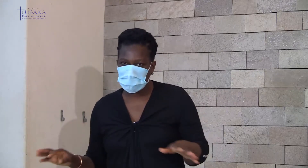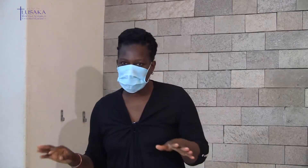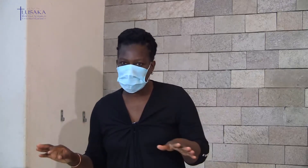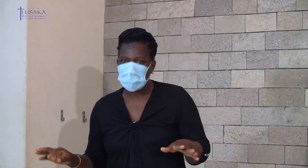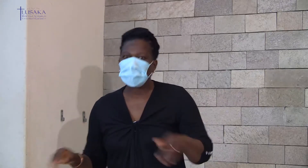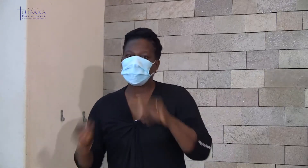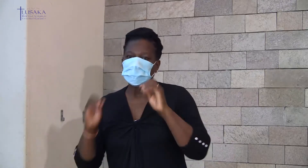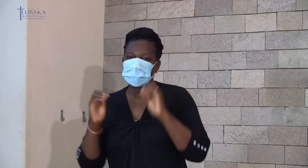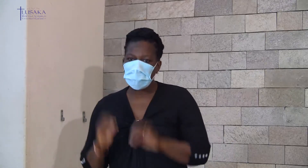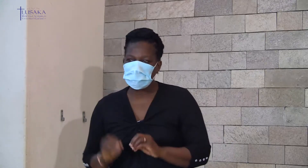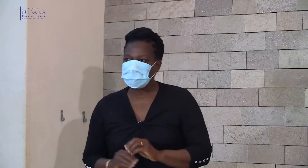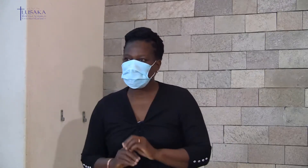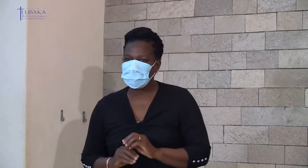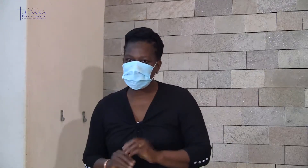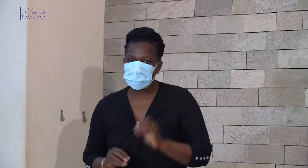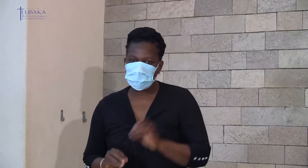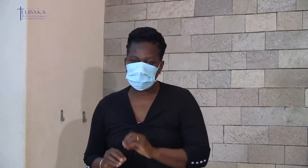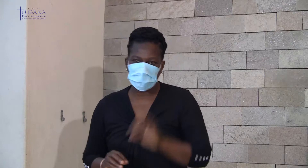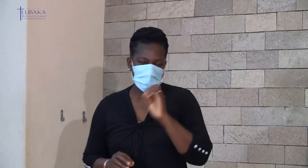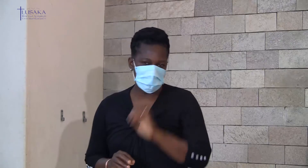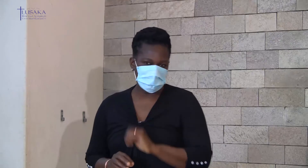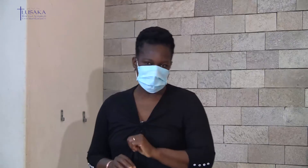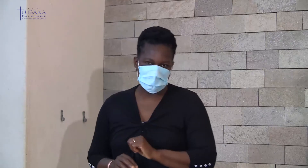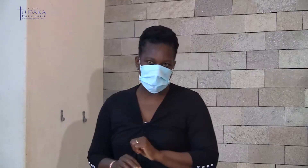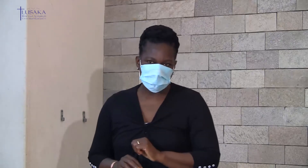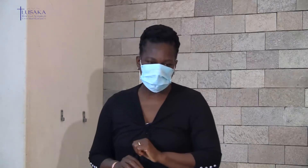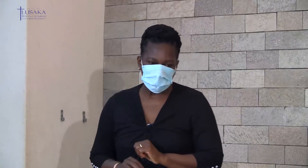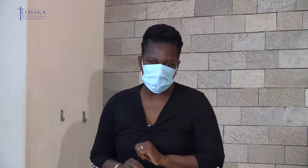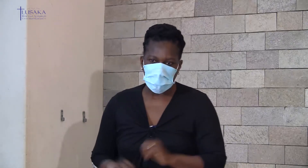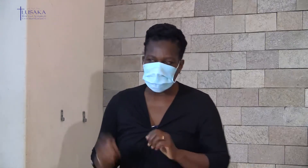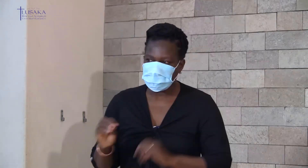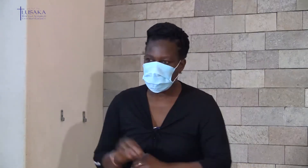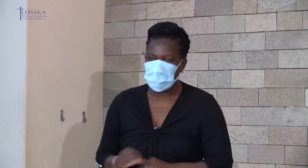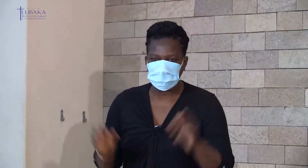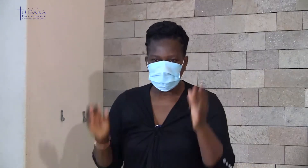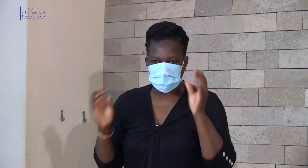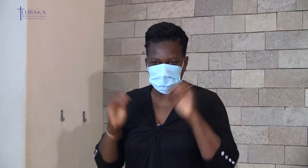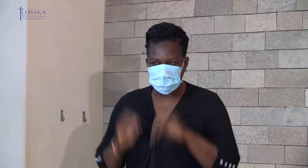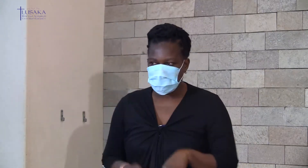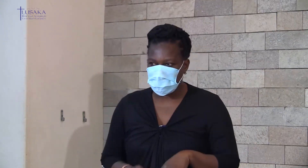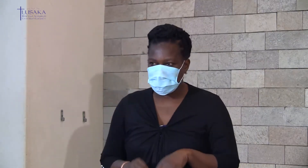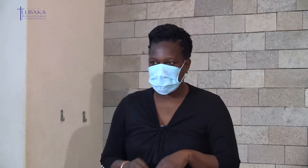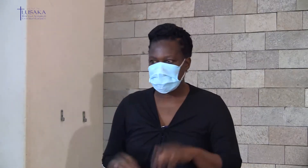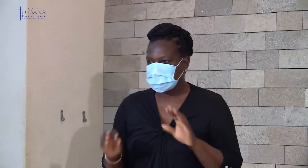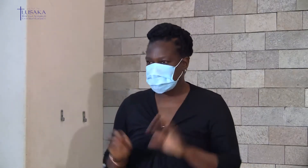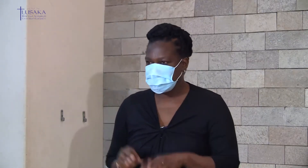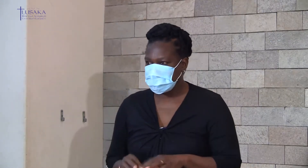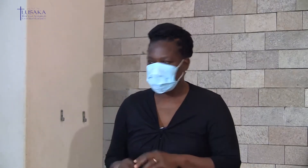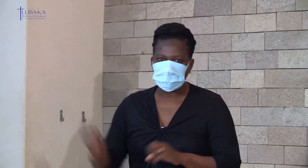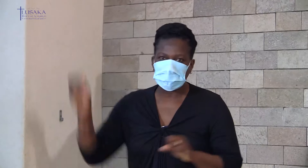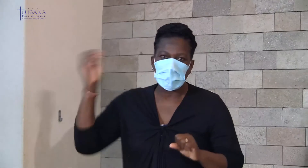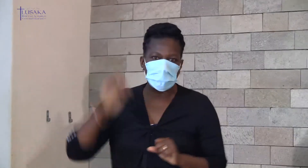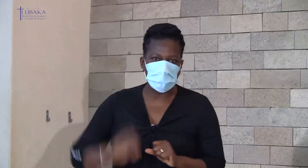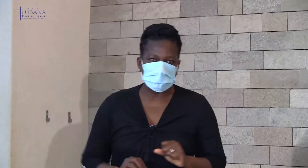to think. So he's the one who is going to bring forth our Redeemer. And so Joseph that morning, he